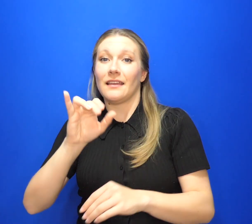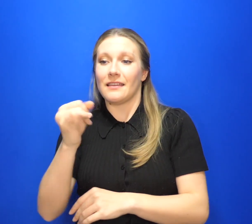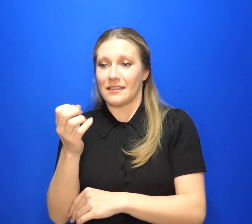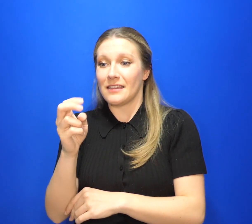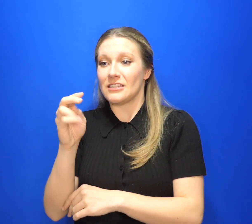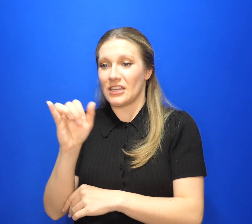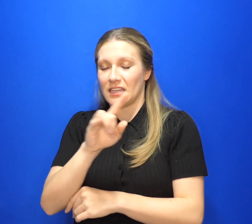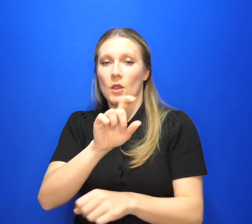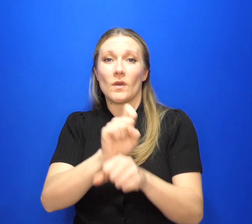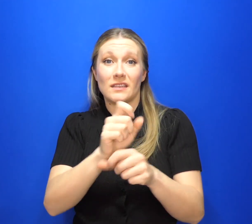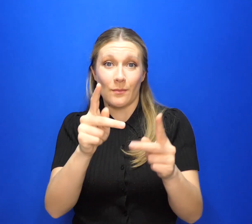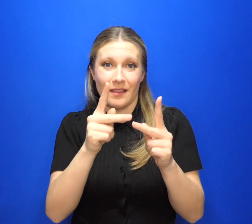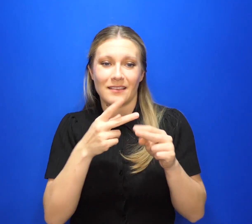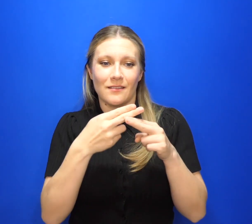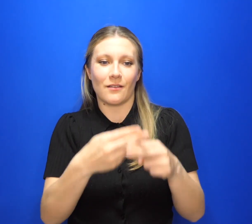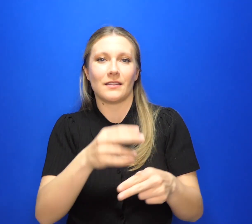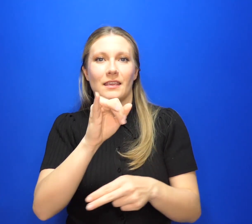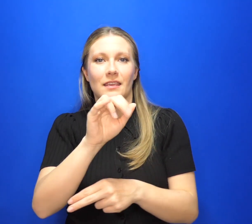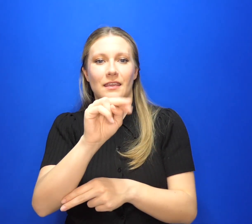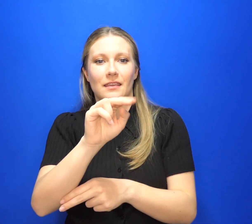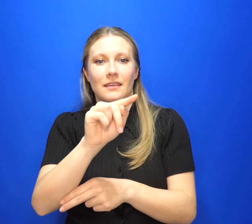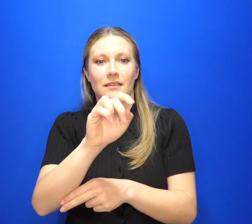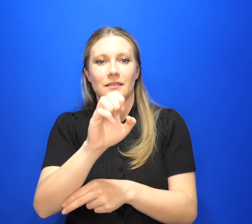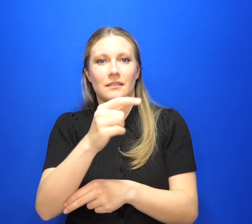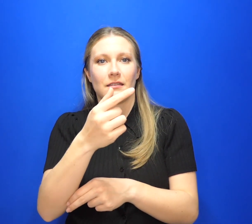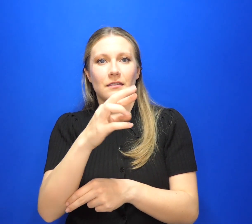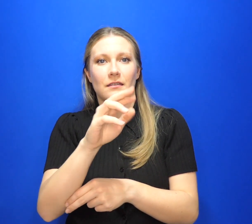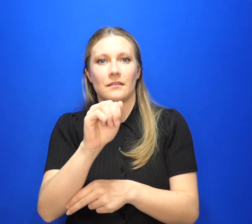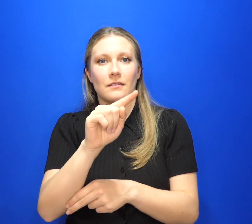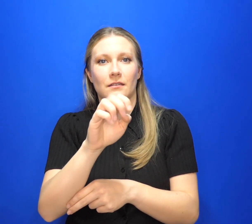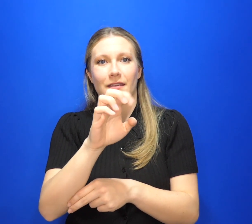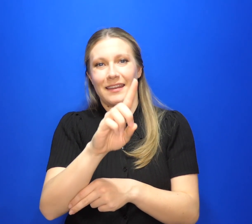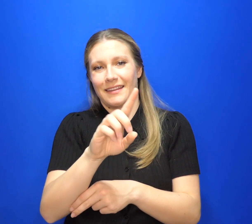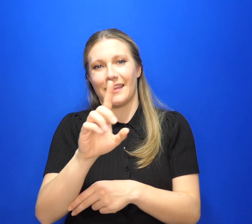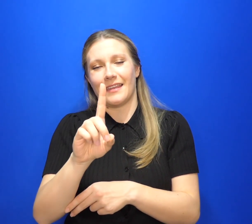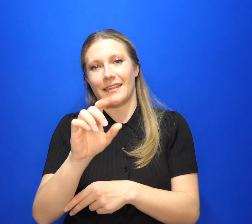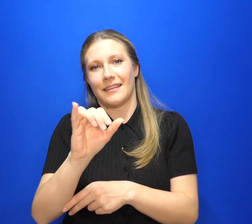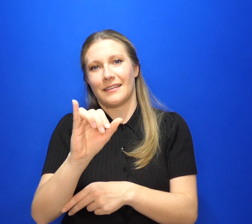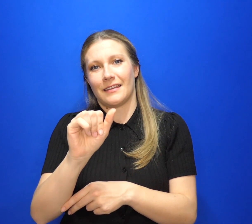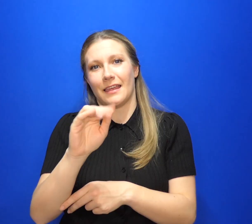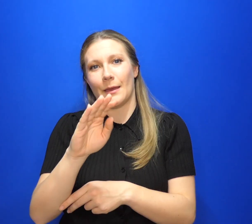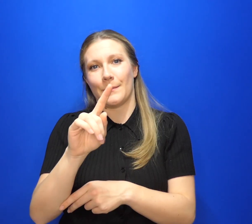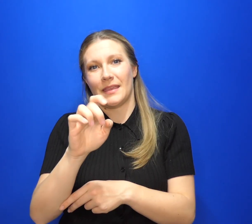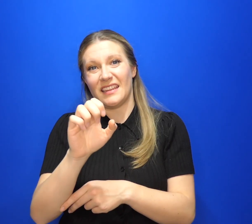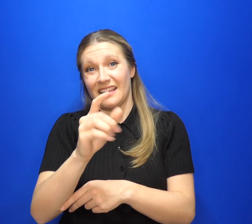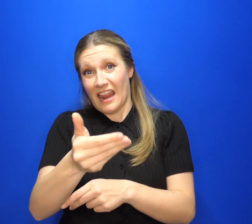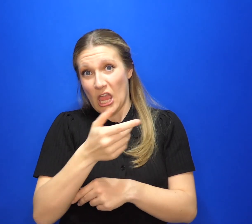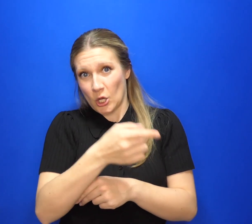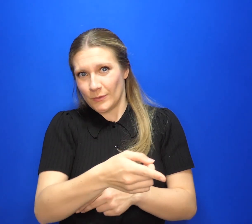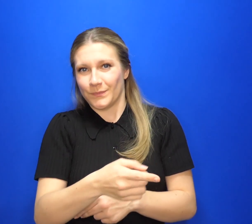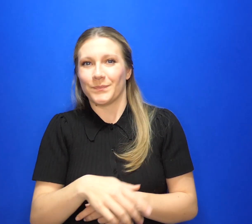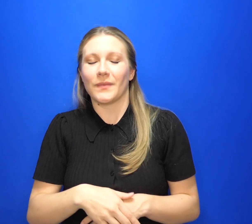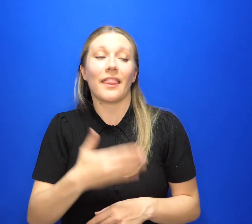you could. Thanks. Yeah. I was actually going to bring in the fact that you've got a really wonderful list